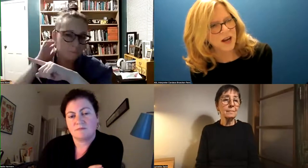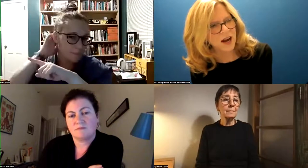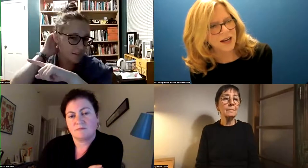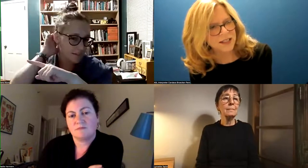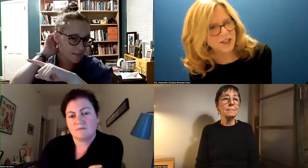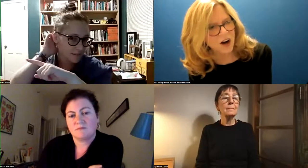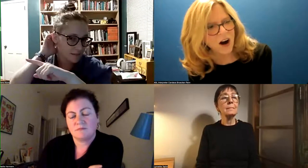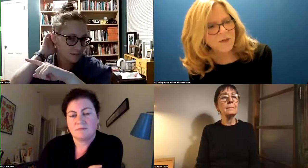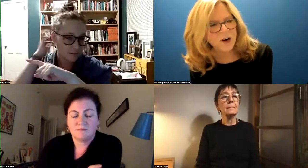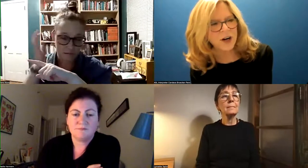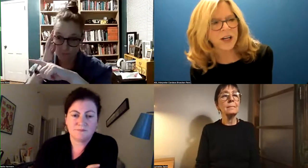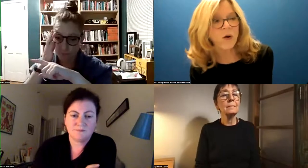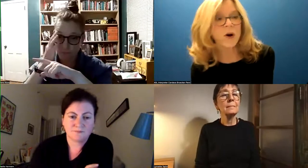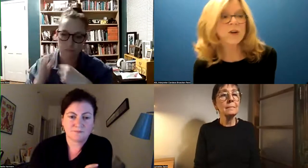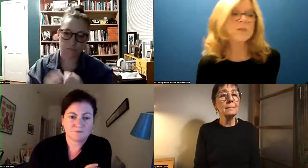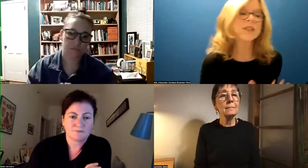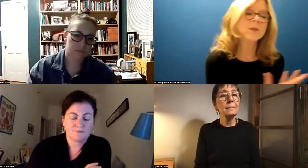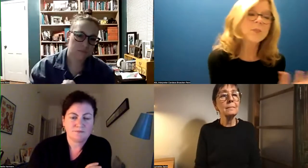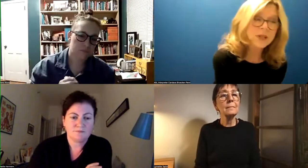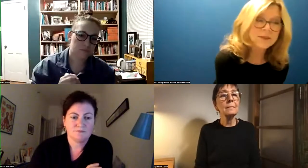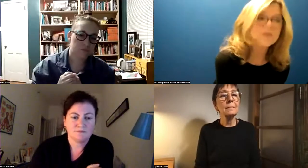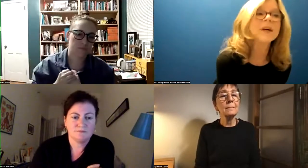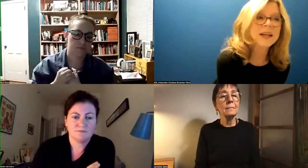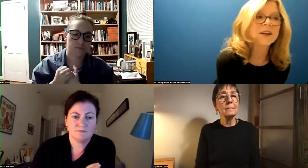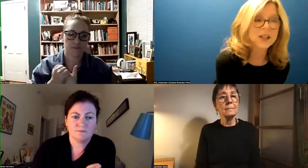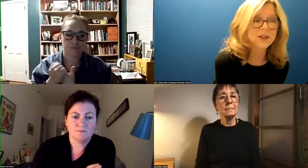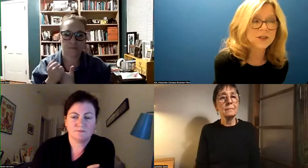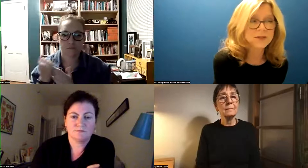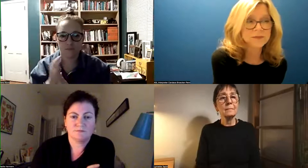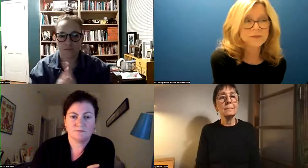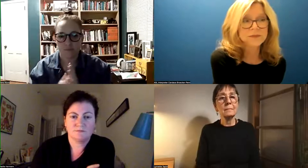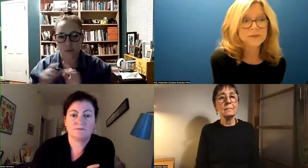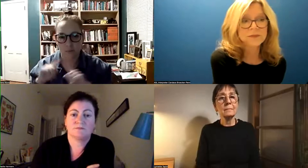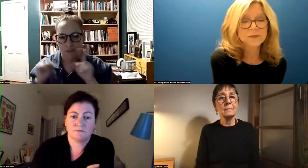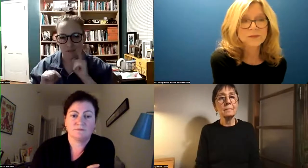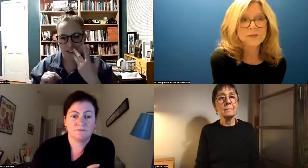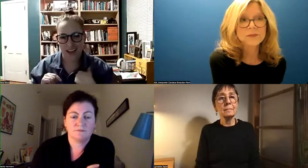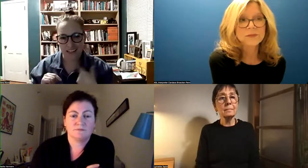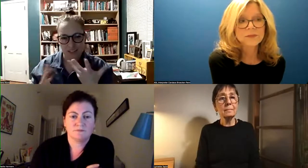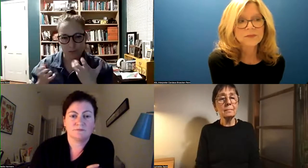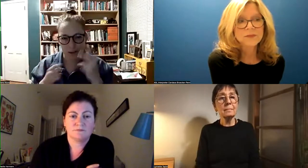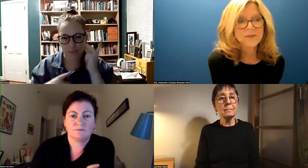information I needed to offer in order to be supportive of my characters.